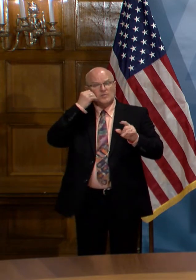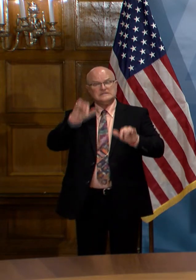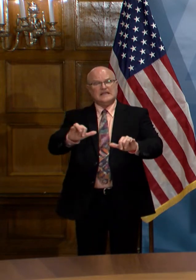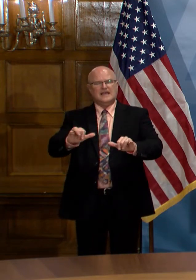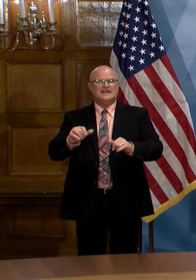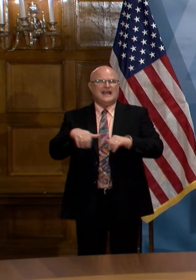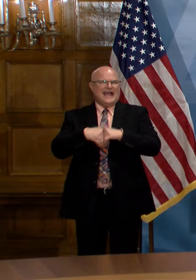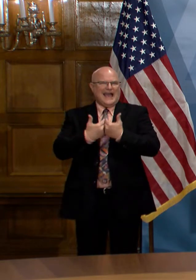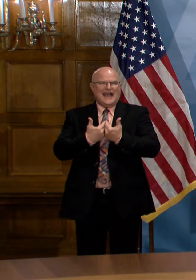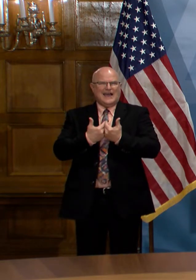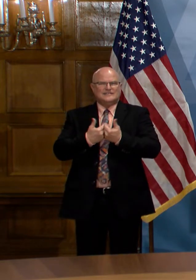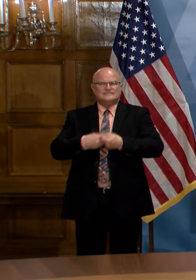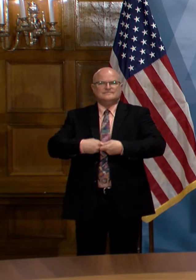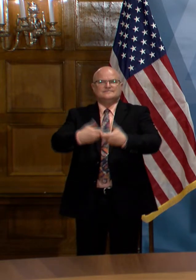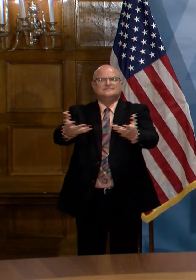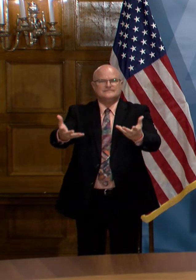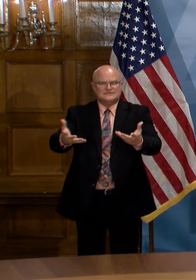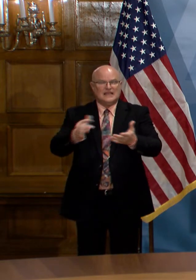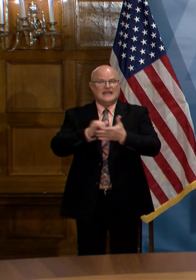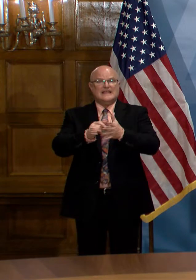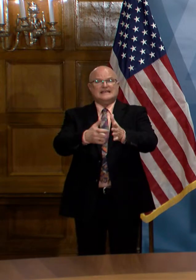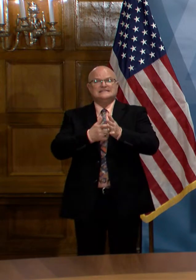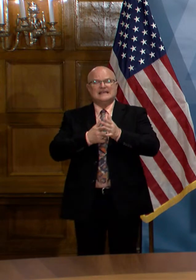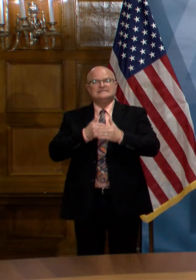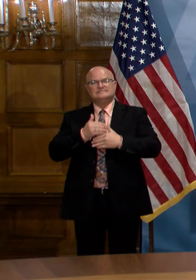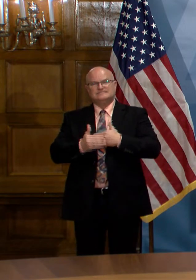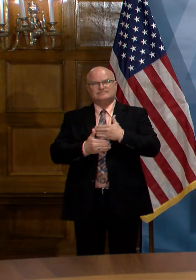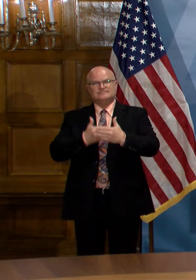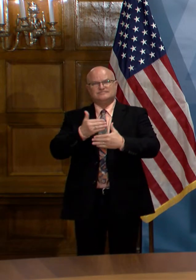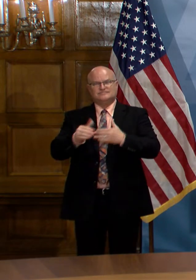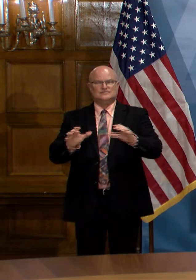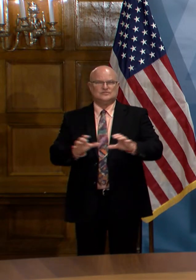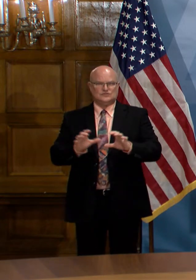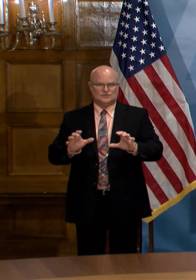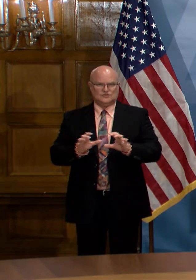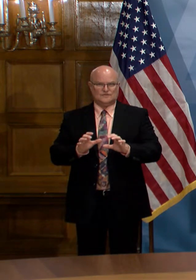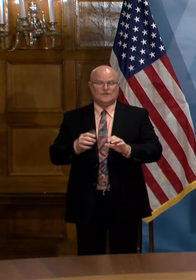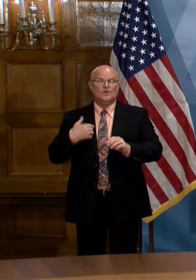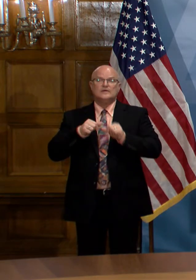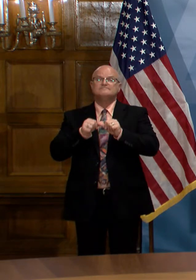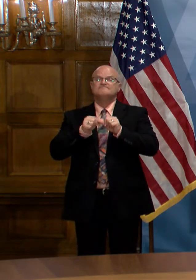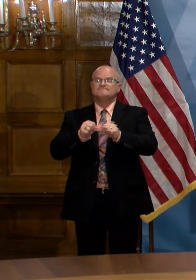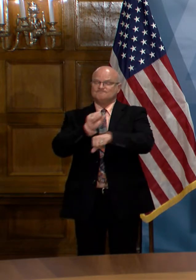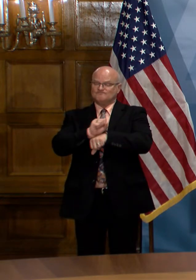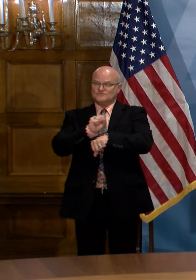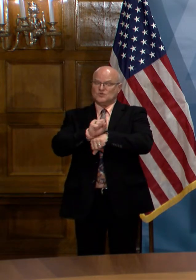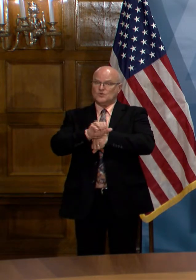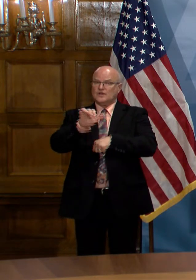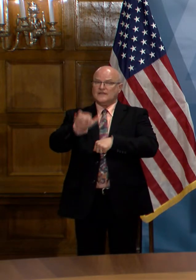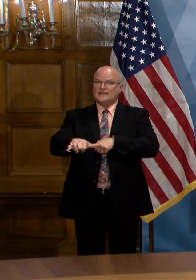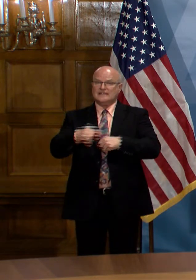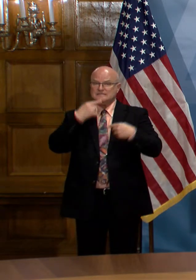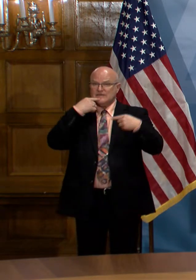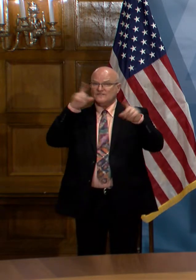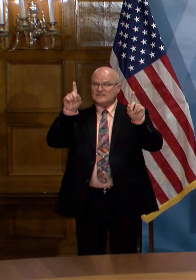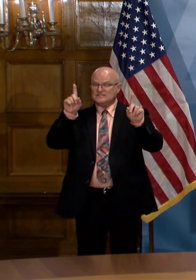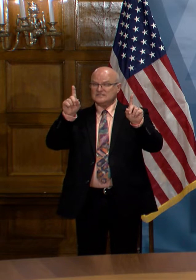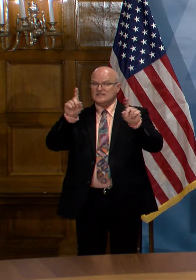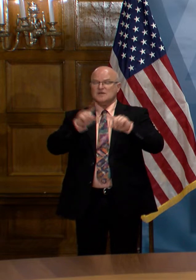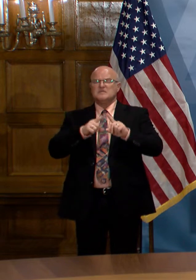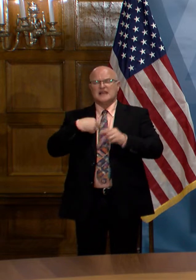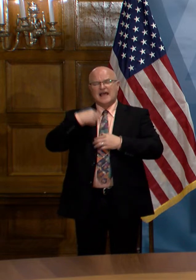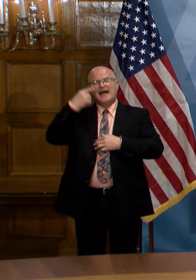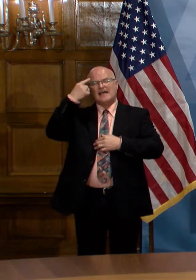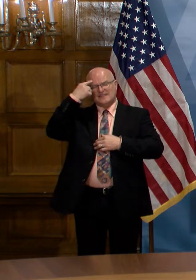homebound. And how do you get it out to them? And that takes a little bit slower process to do. We're continuing to work on that to be efficient, but I